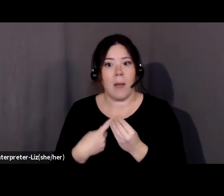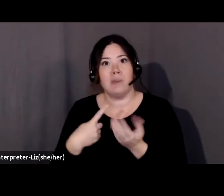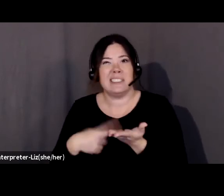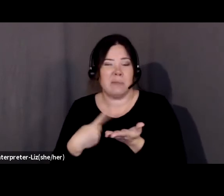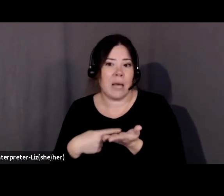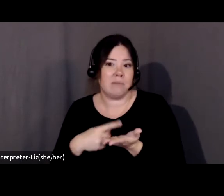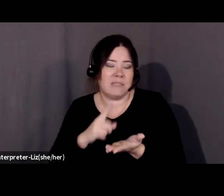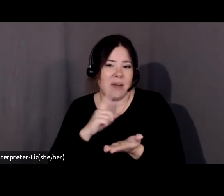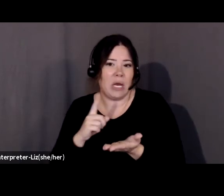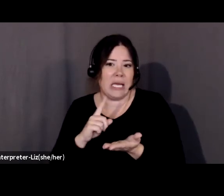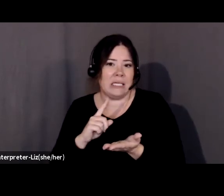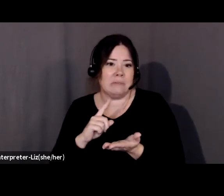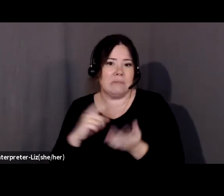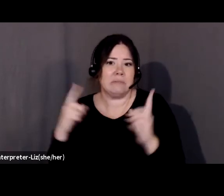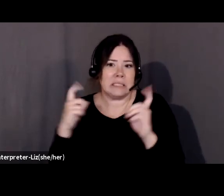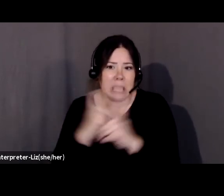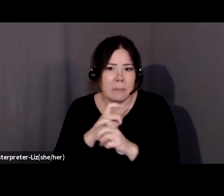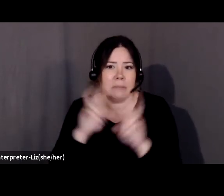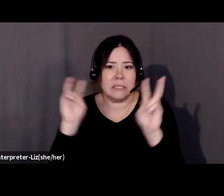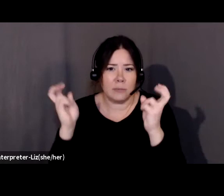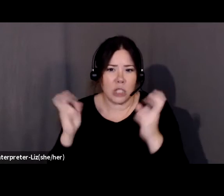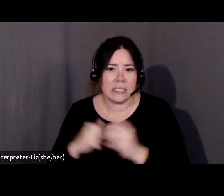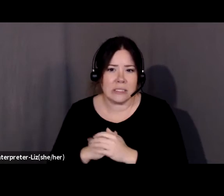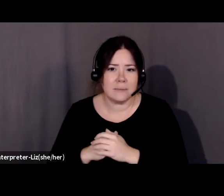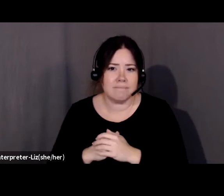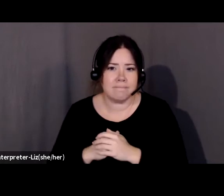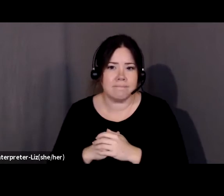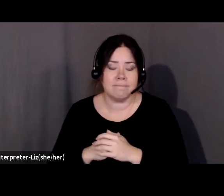difficult and complicated subjects.